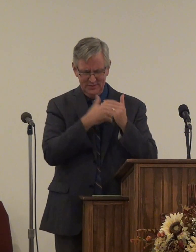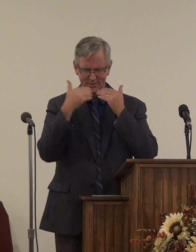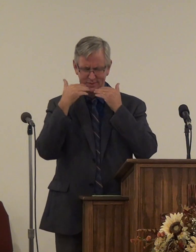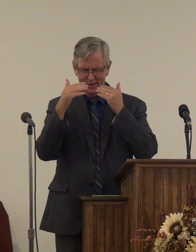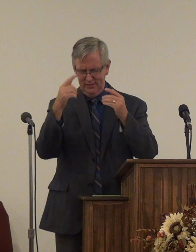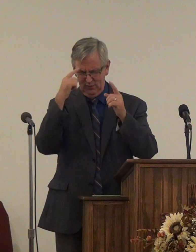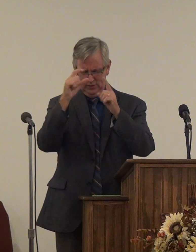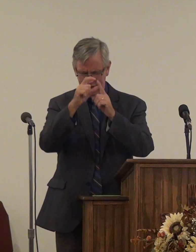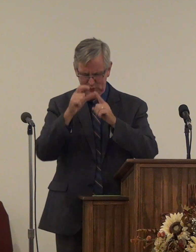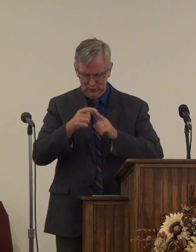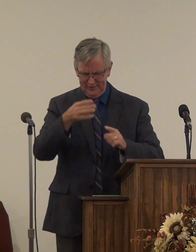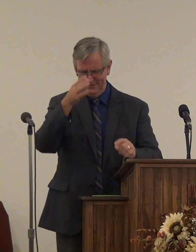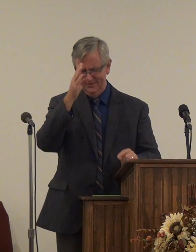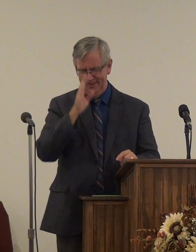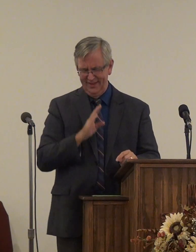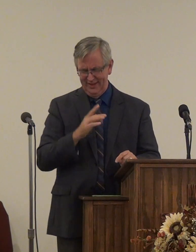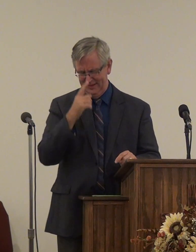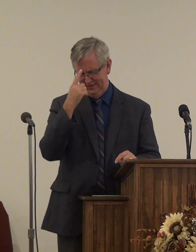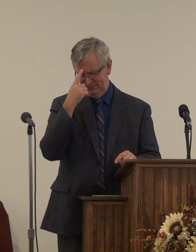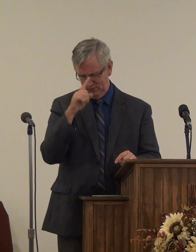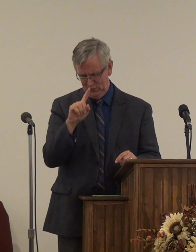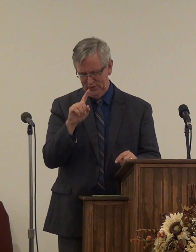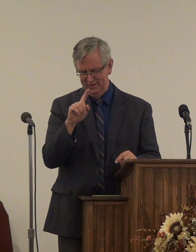Father in heaven, we thank you for the word of God,